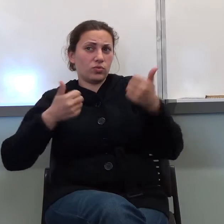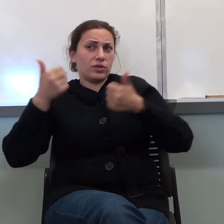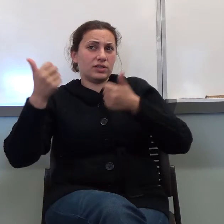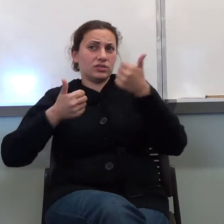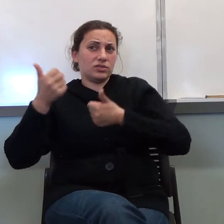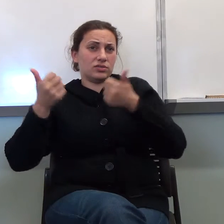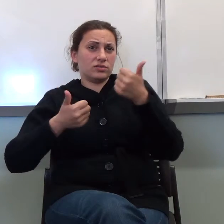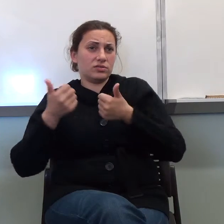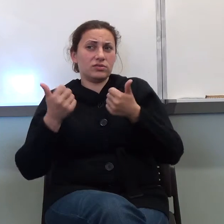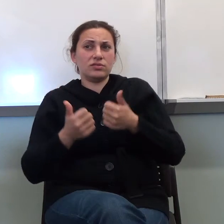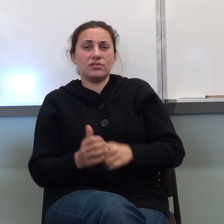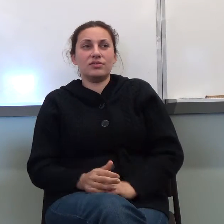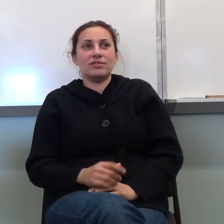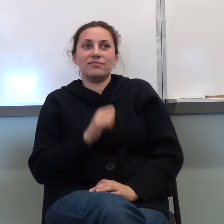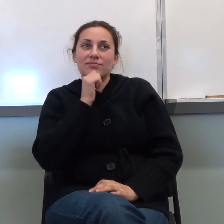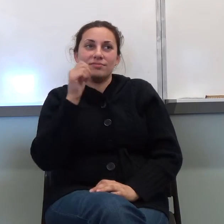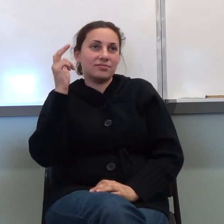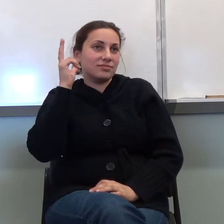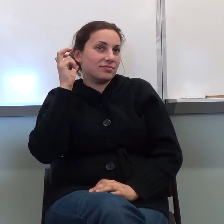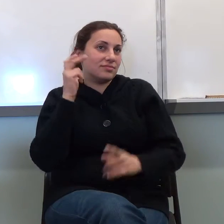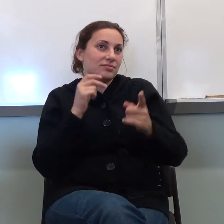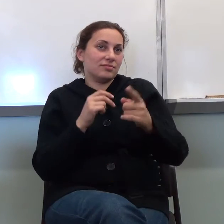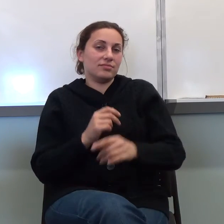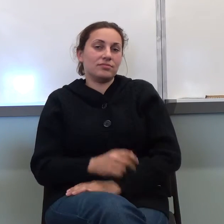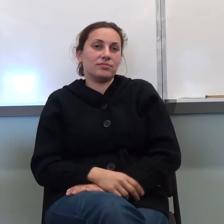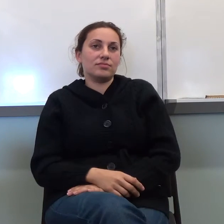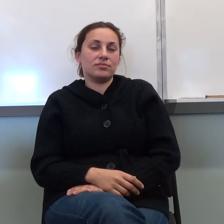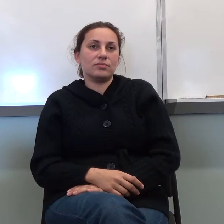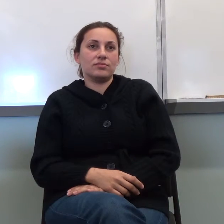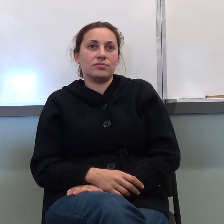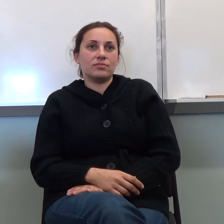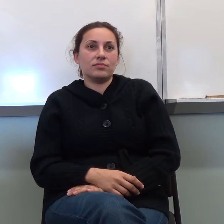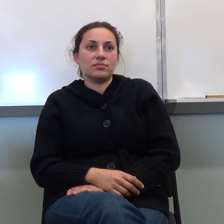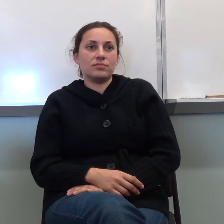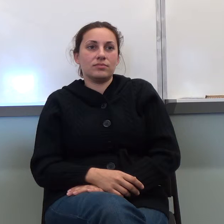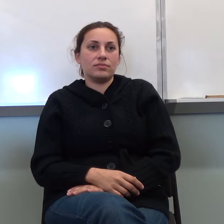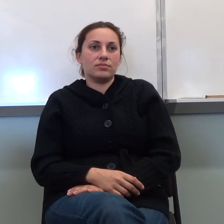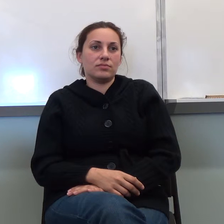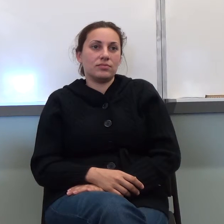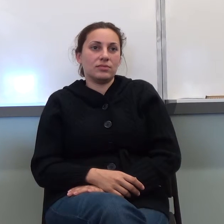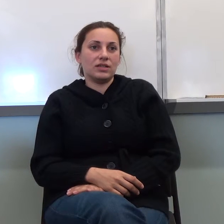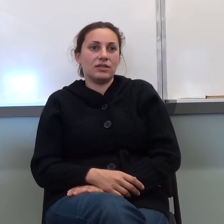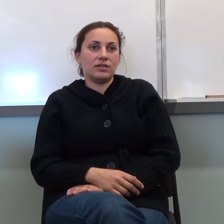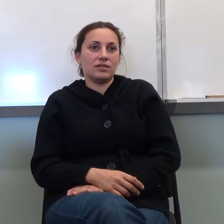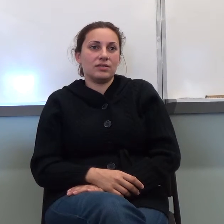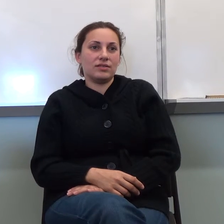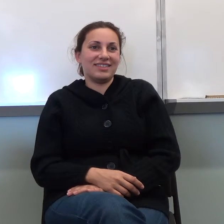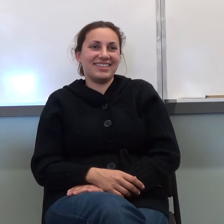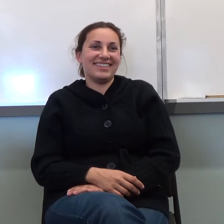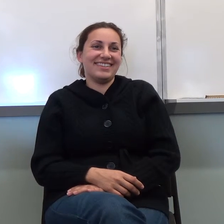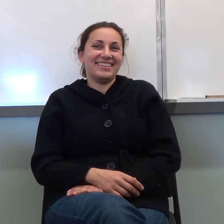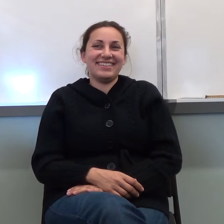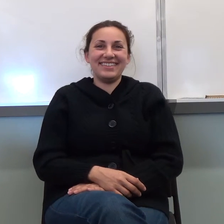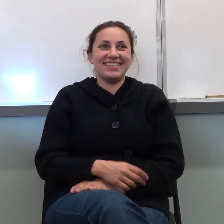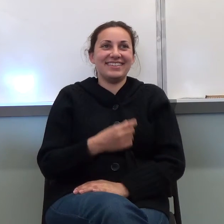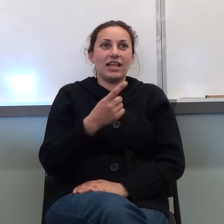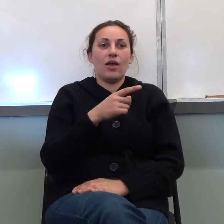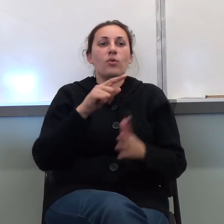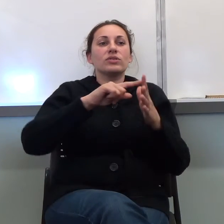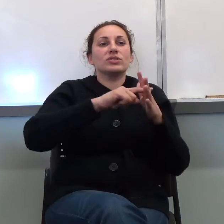Still didn't understand. What you're doing right now, like all like the percentage and stuff, that's for the next section that we're gonna do today? No, this is, we're still at 6.2.